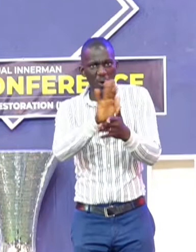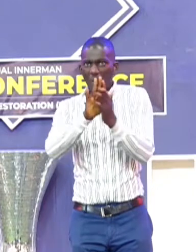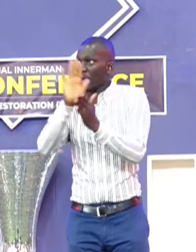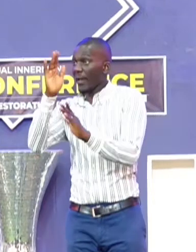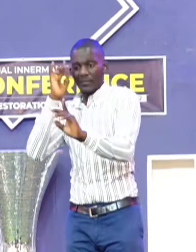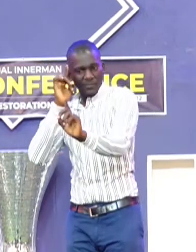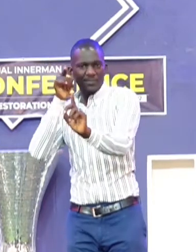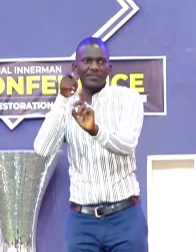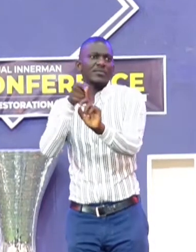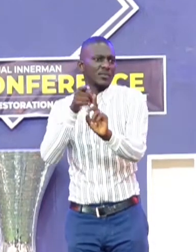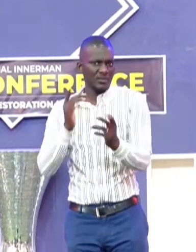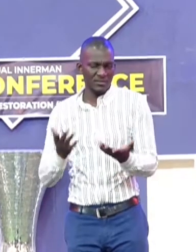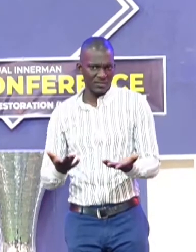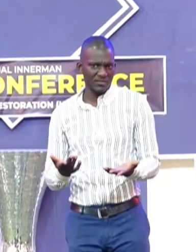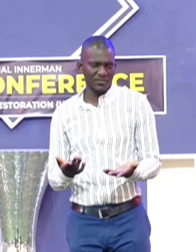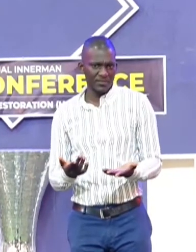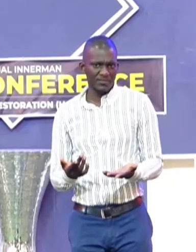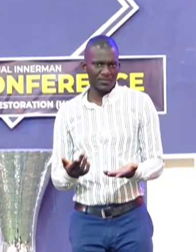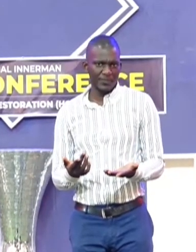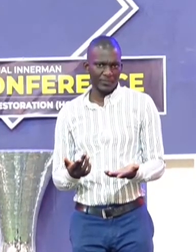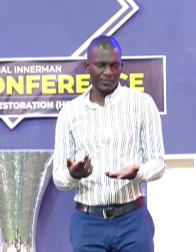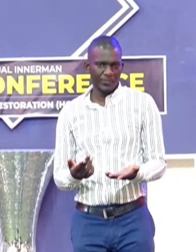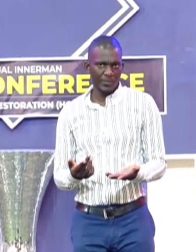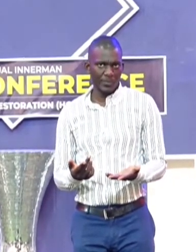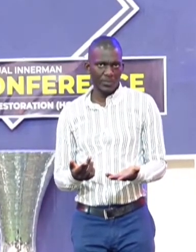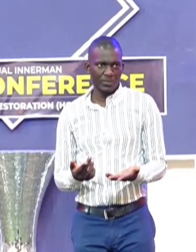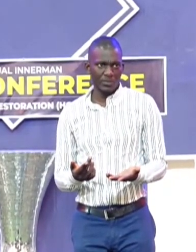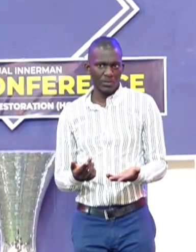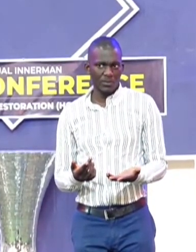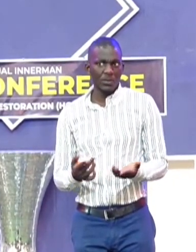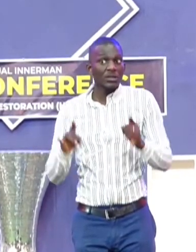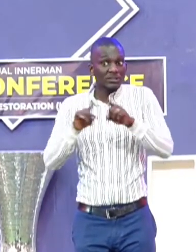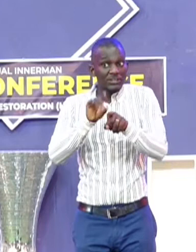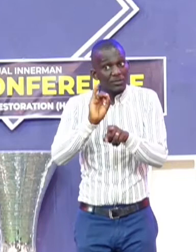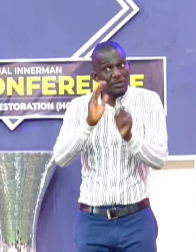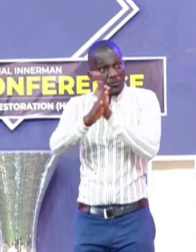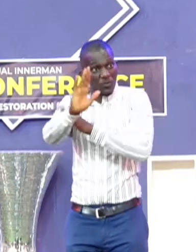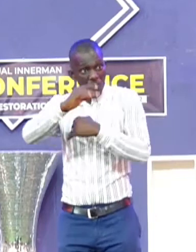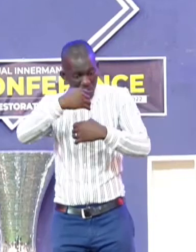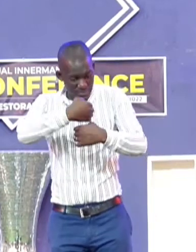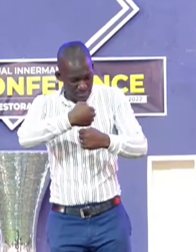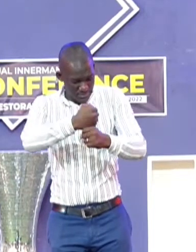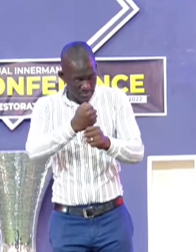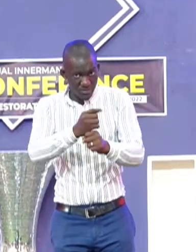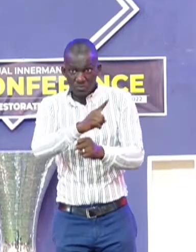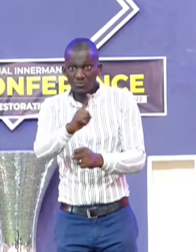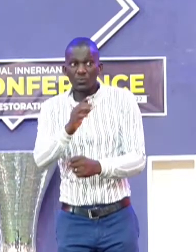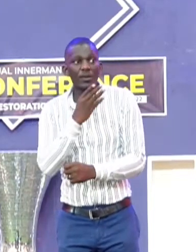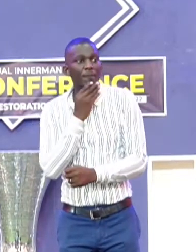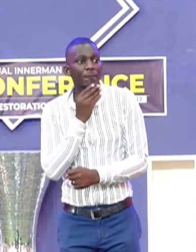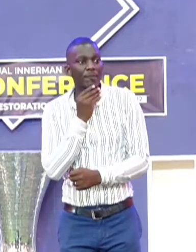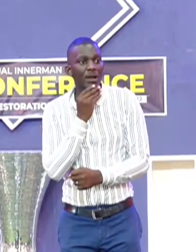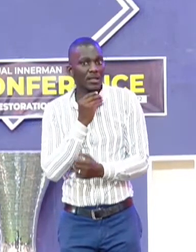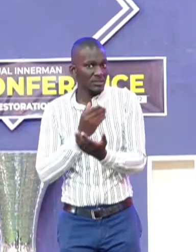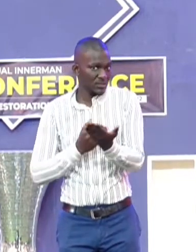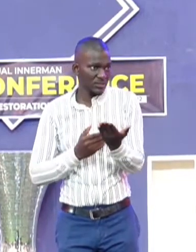he will perfect his intentions over your life. Ne wabanga Katonda yakola ng'oli musajja. Let it be that the Lord created you as a